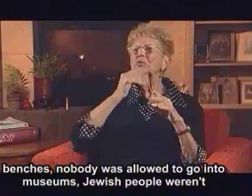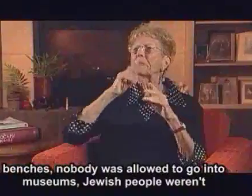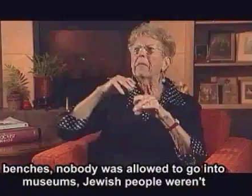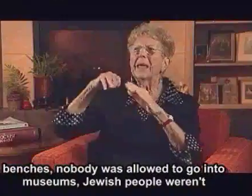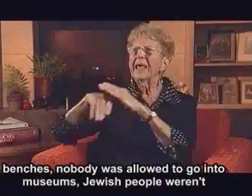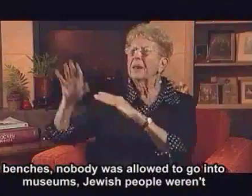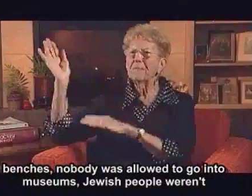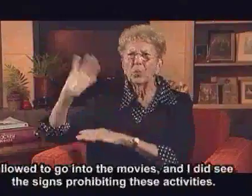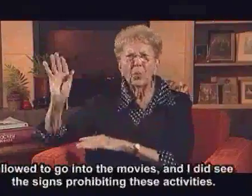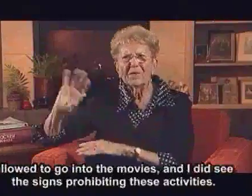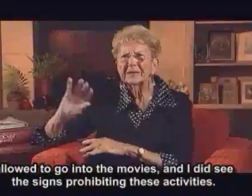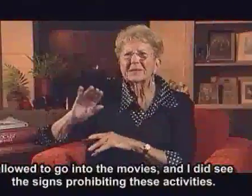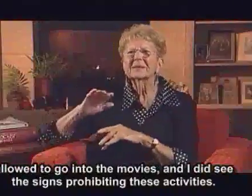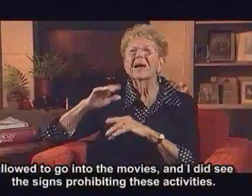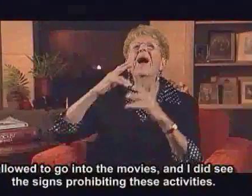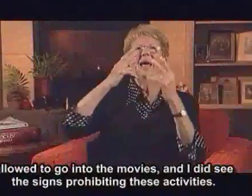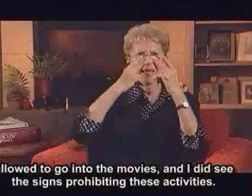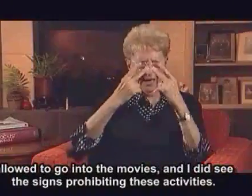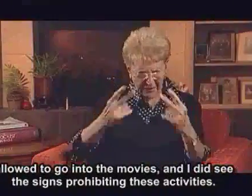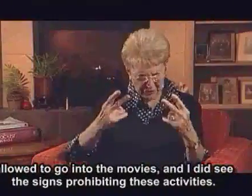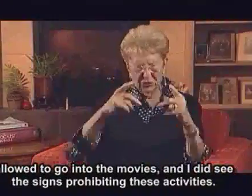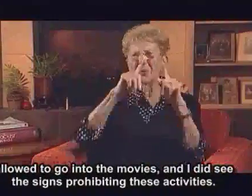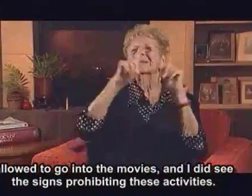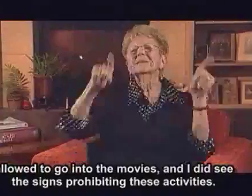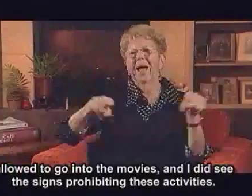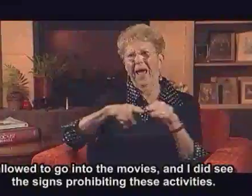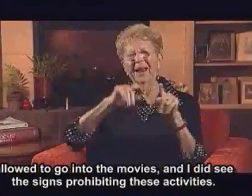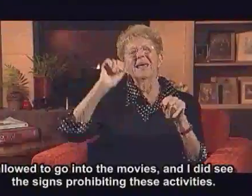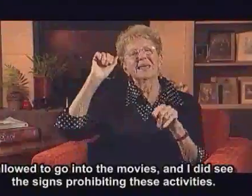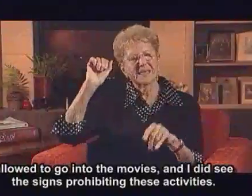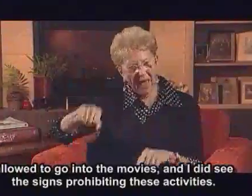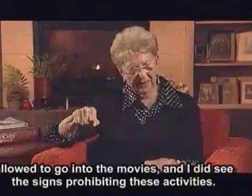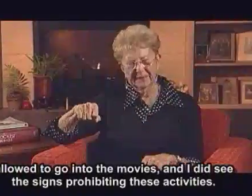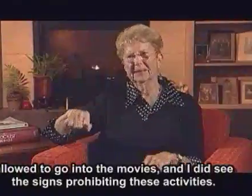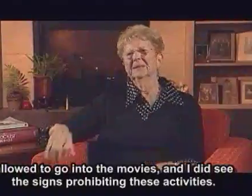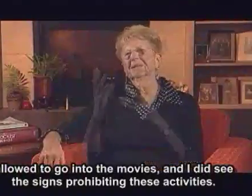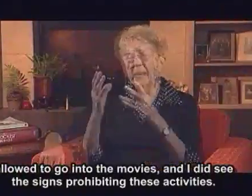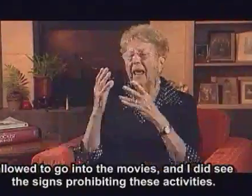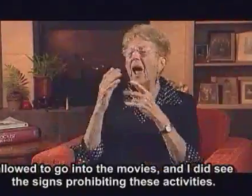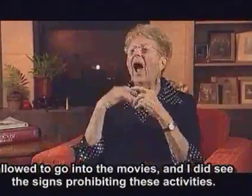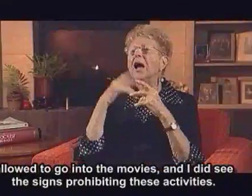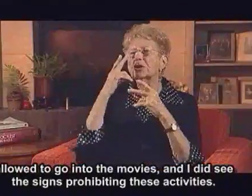Jewish people weren't allowed to go into the movies. And I did see the signs prohibiting these activities.